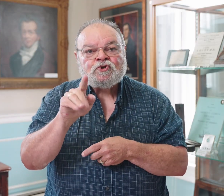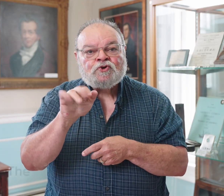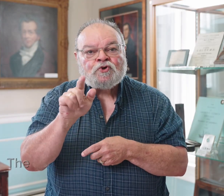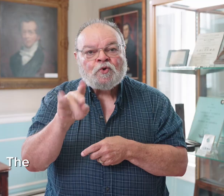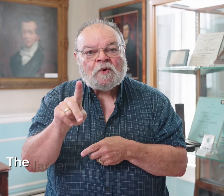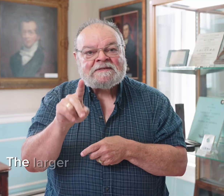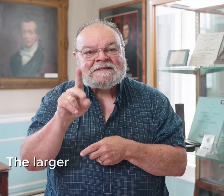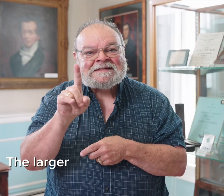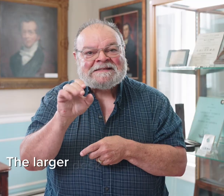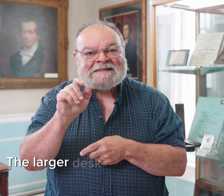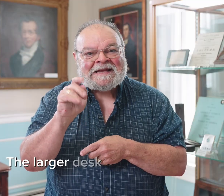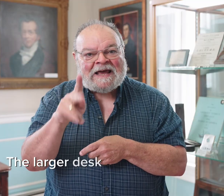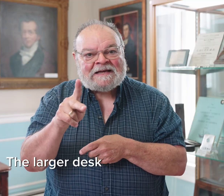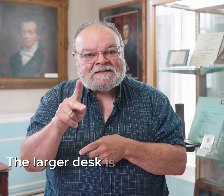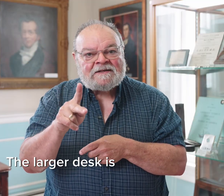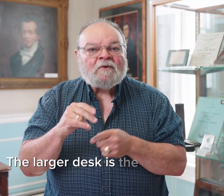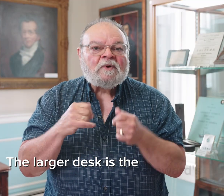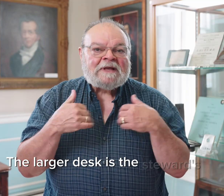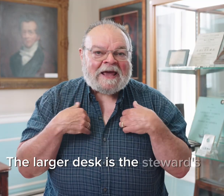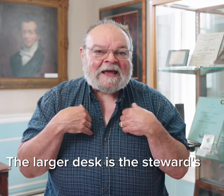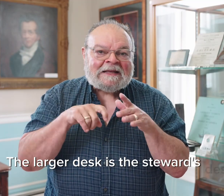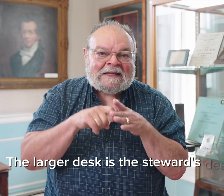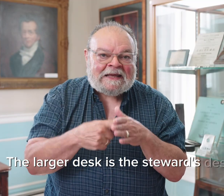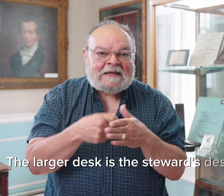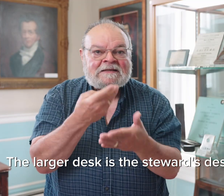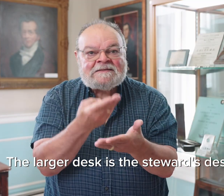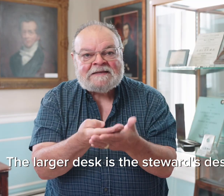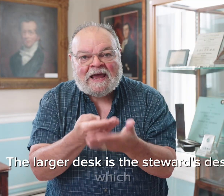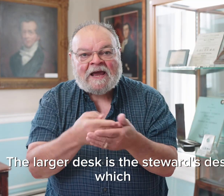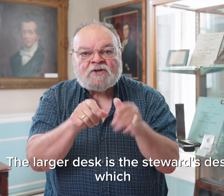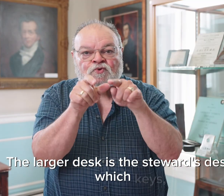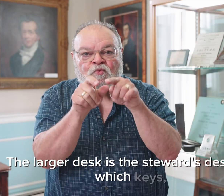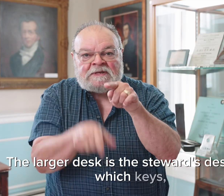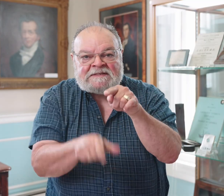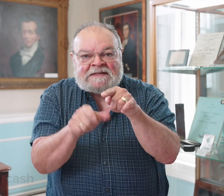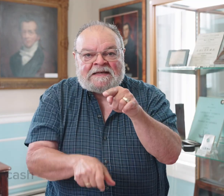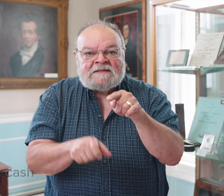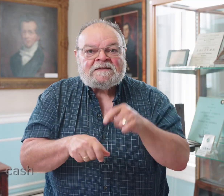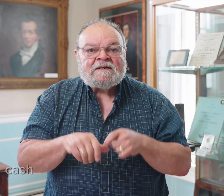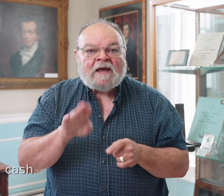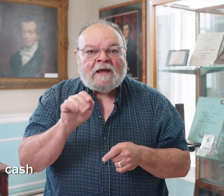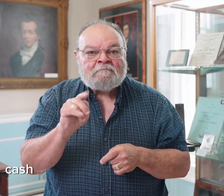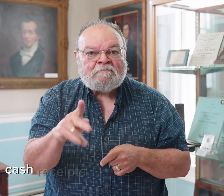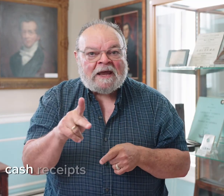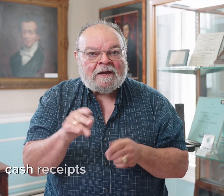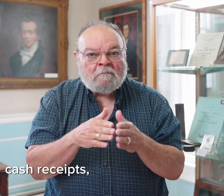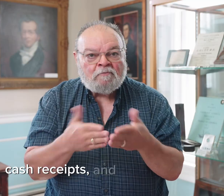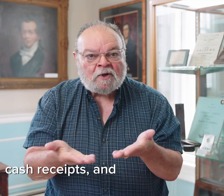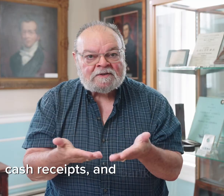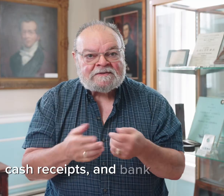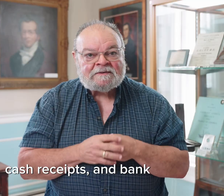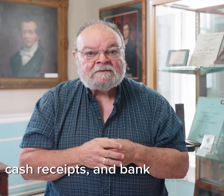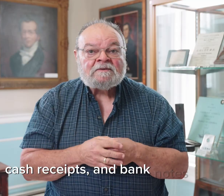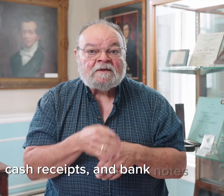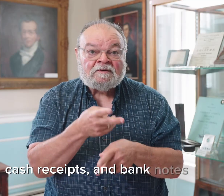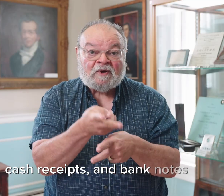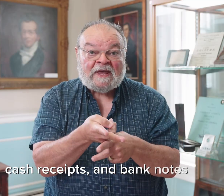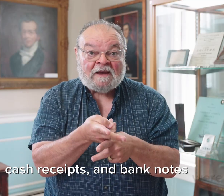The larger desk is the steward's desk, in which keys, cash, receipts, and banknotes